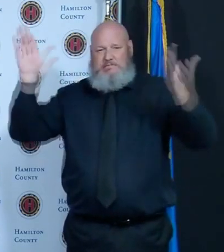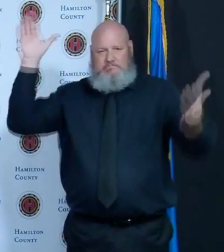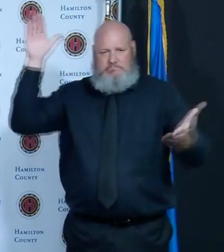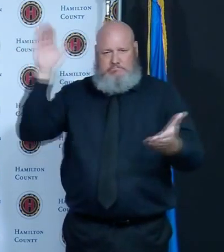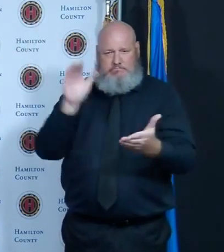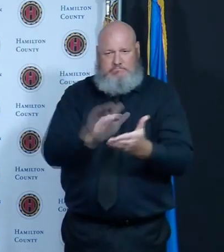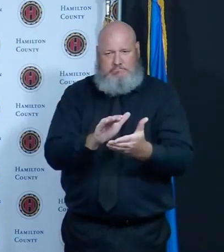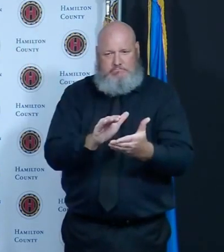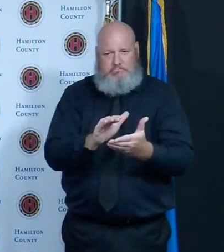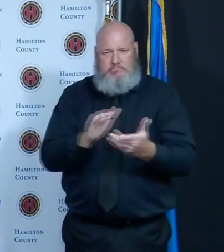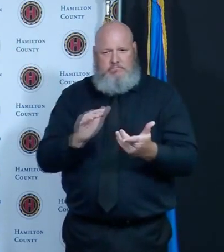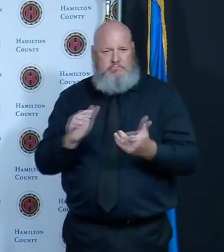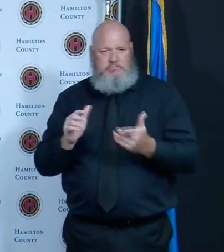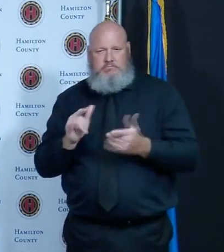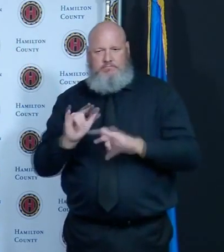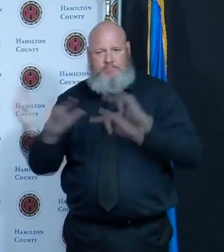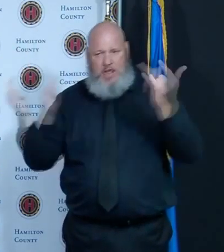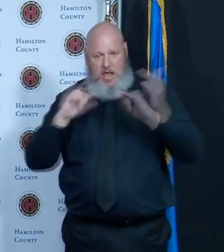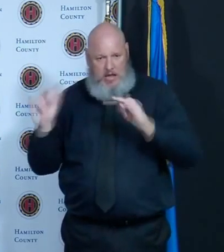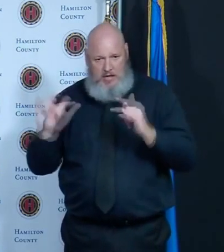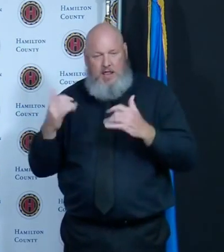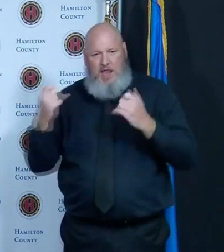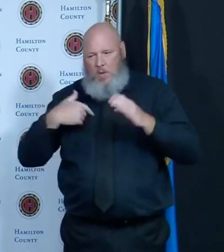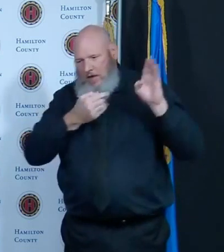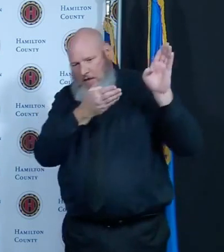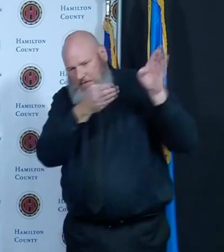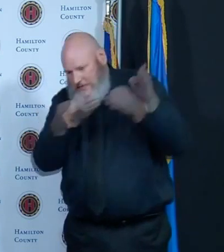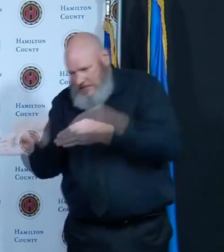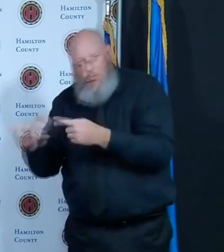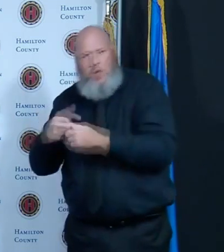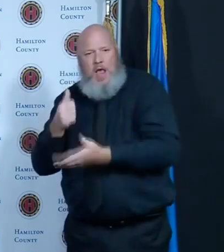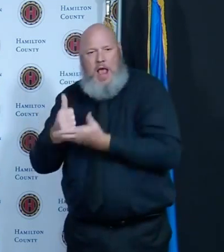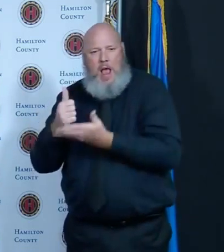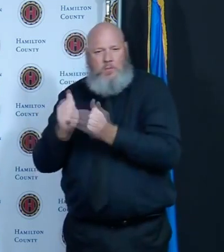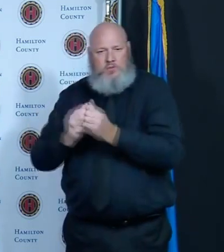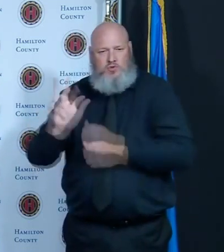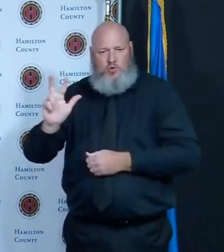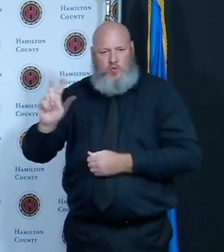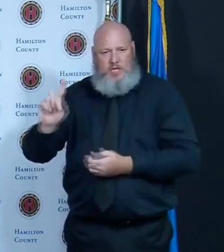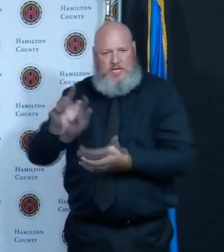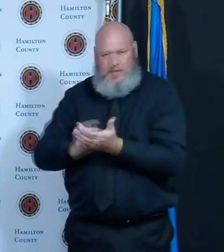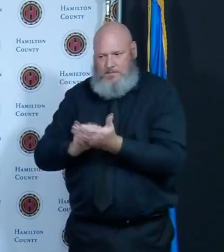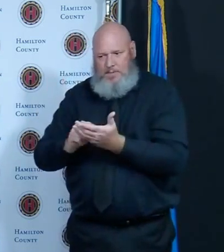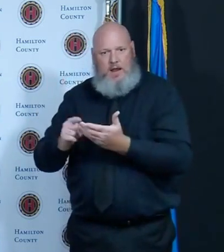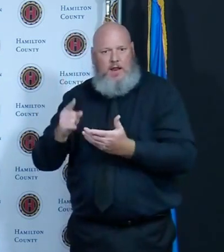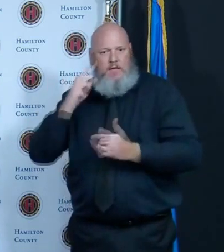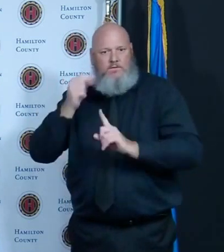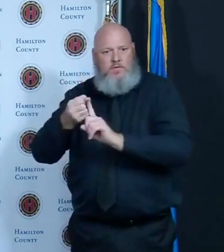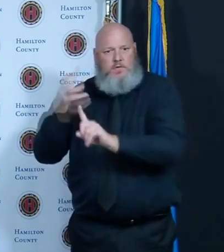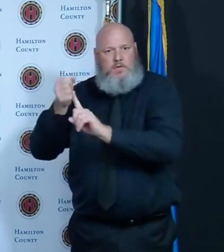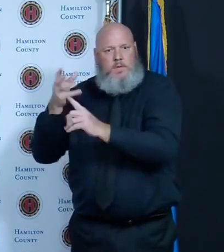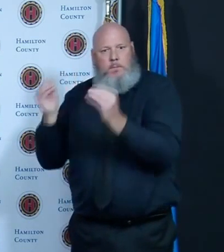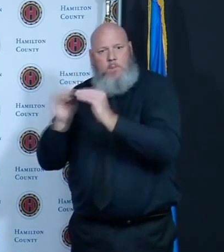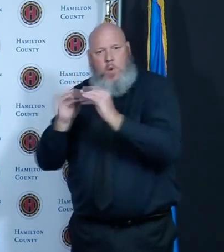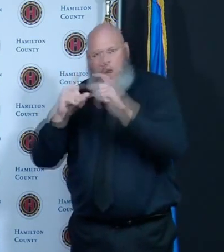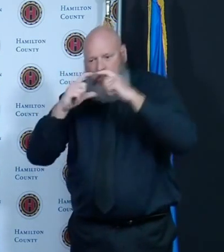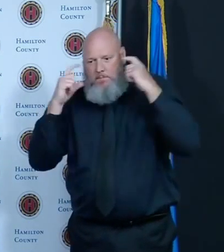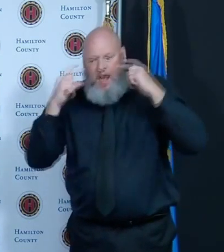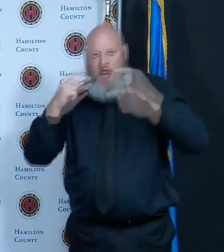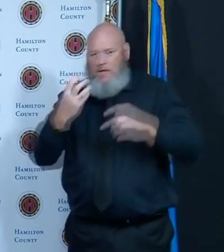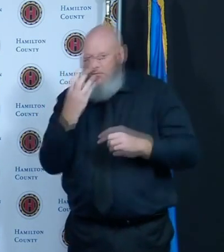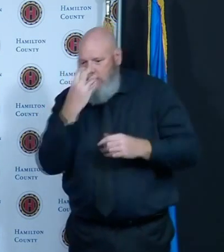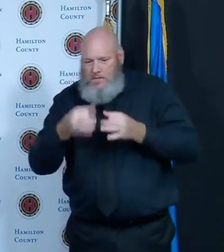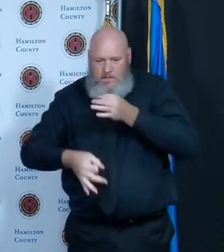graduate, Queen City Certified, led by Nicole Armstrong. This organization helps employers build gender